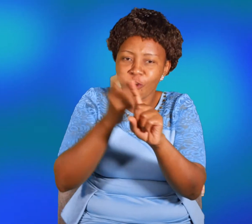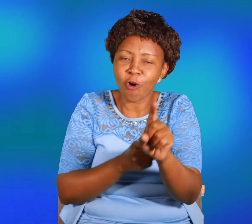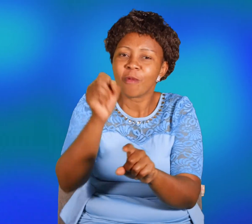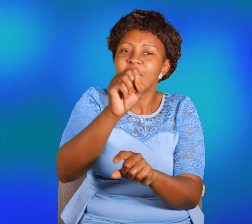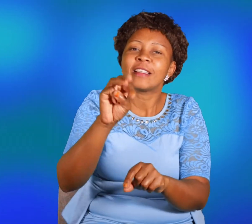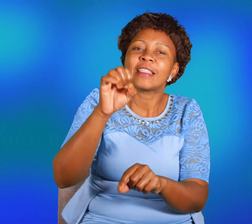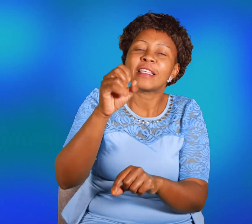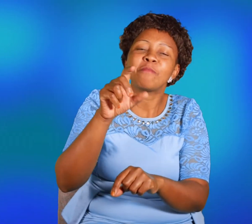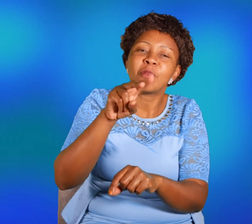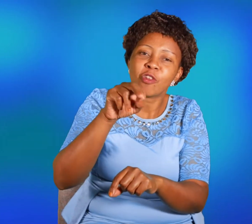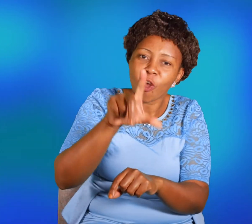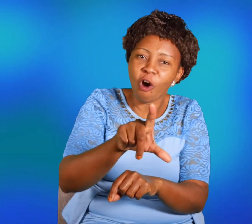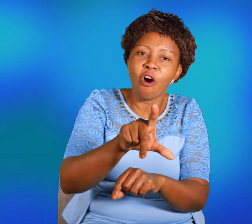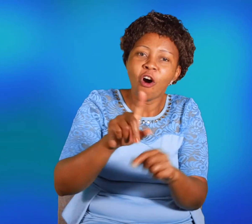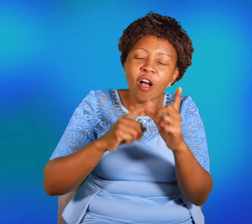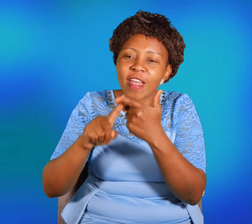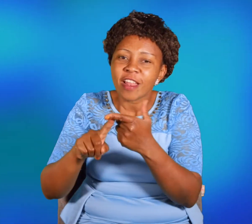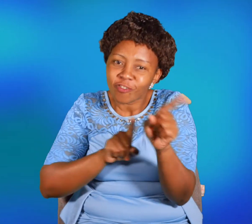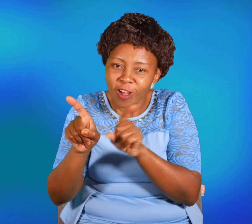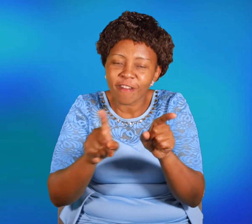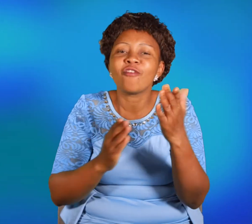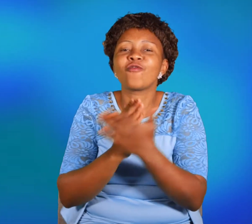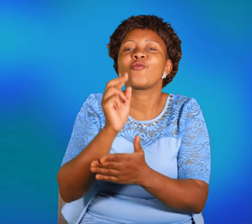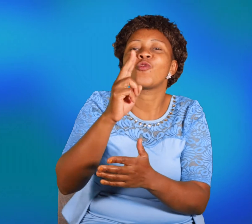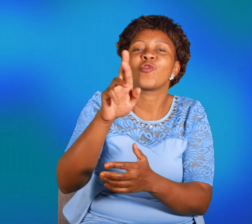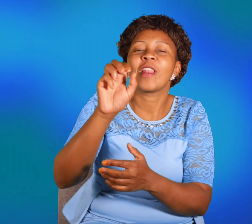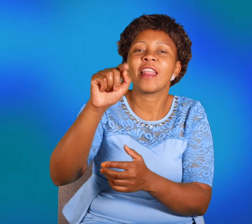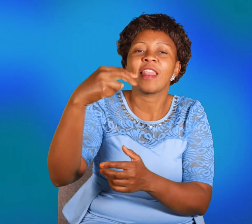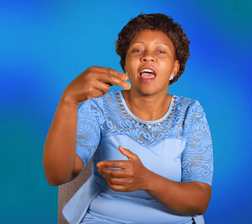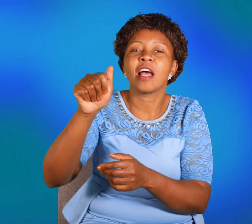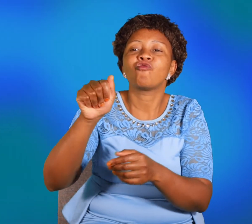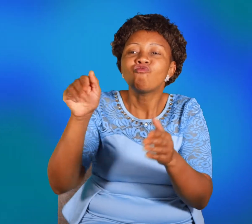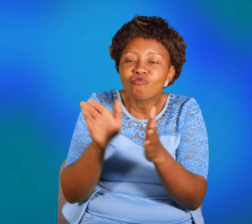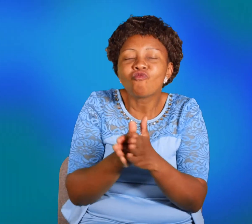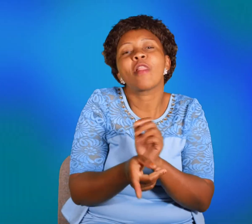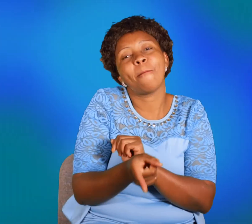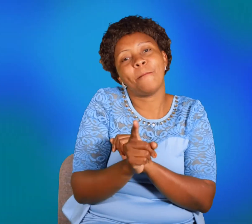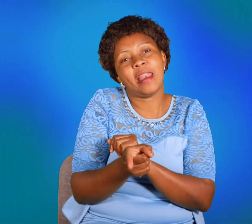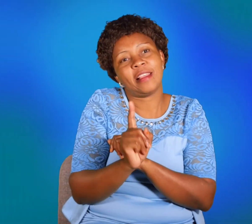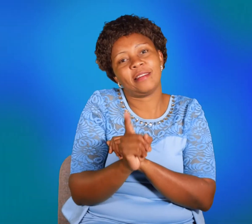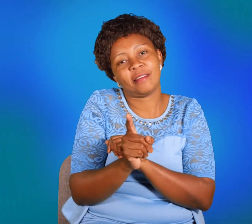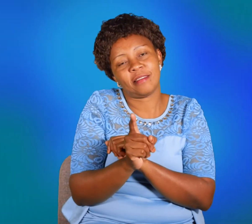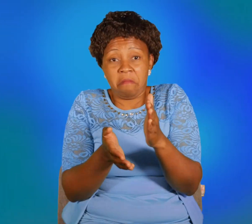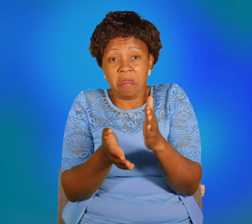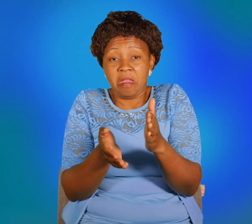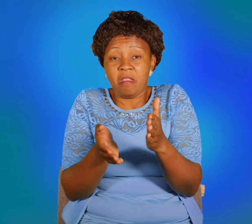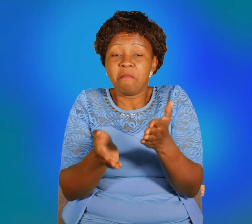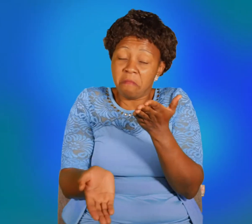seminal vesicle and travel through the urethra to the penis. This may